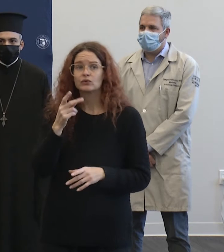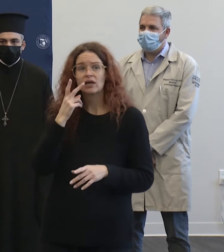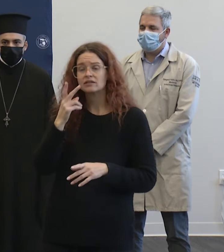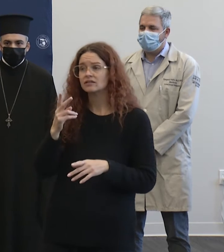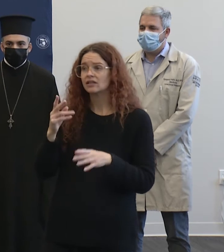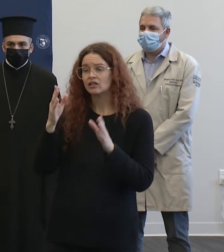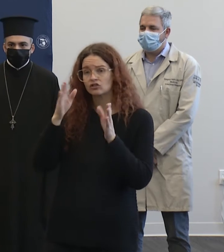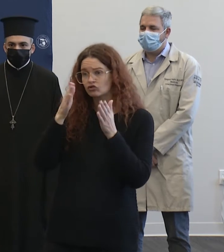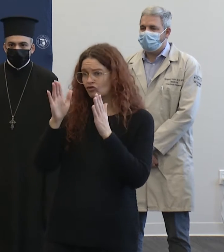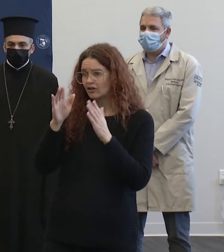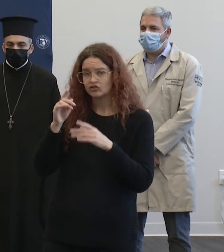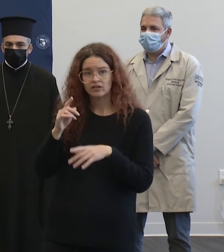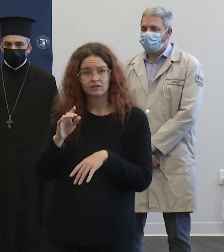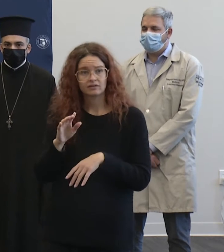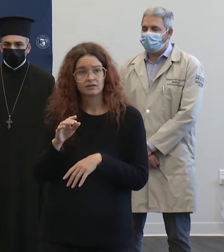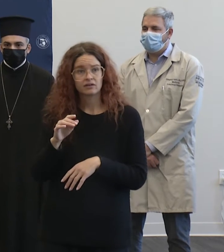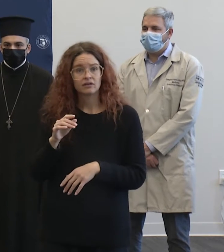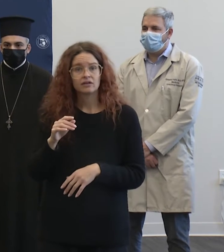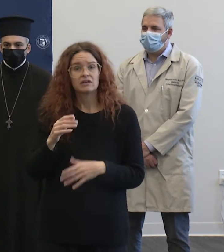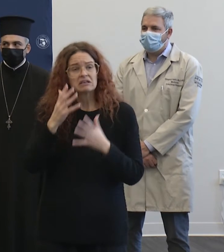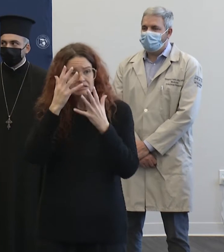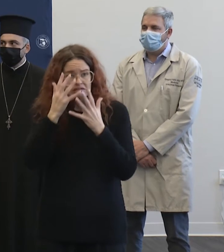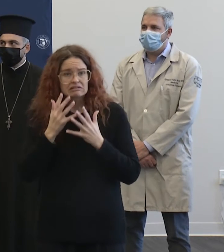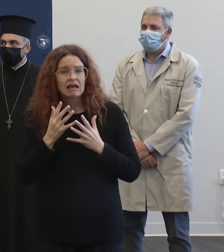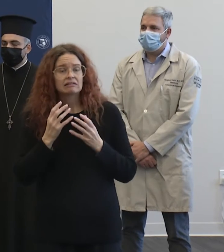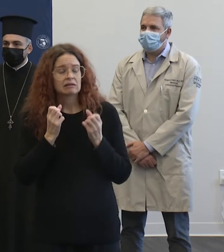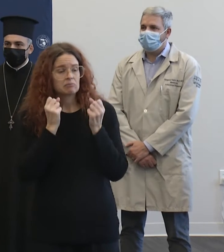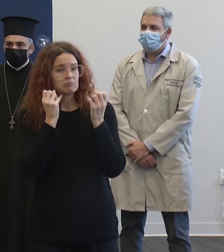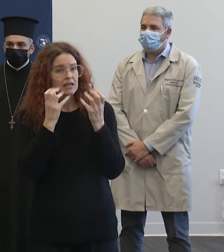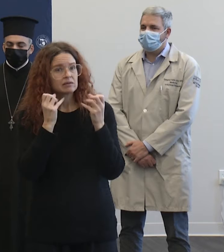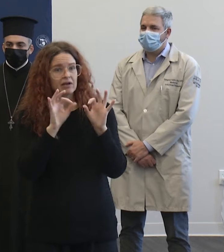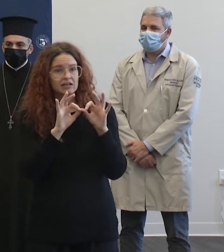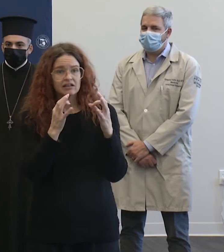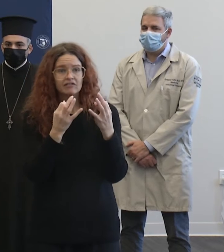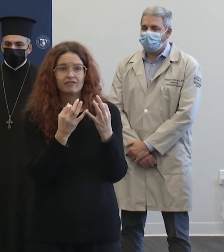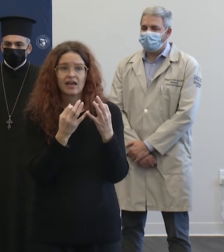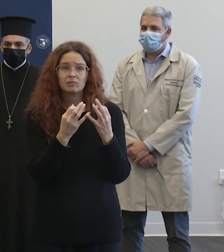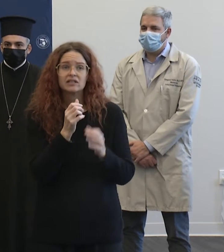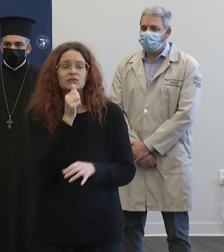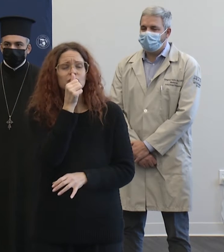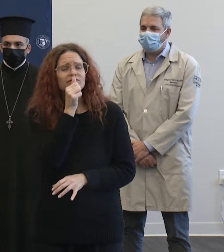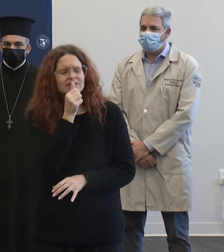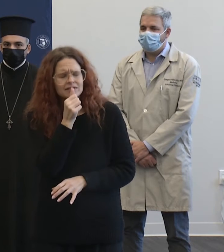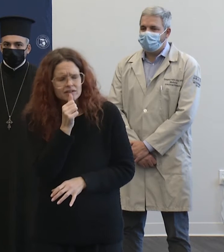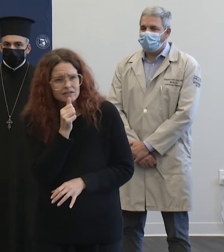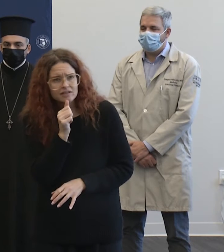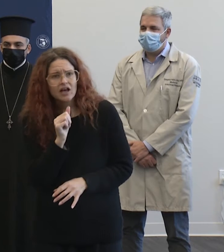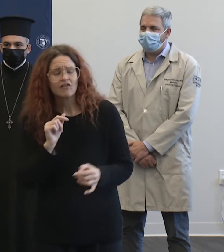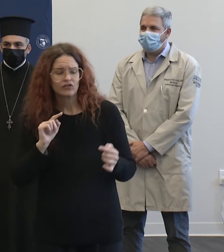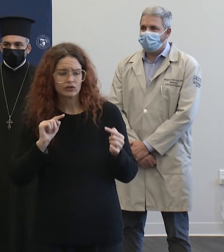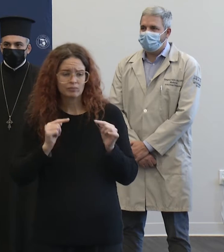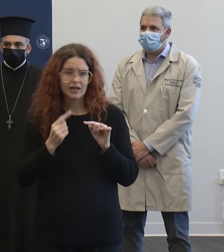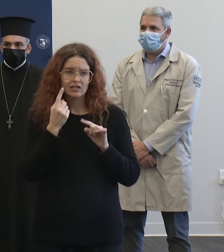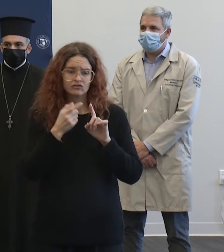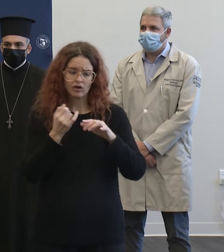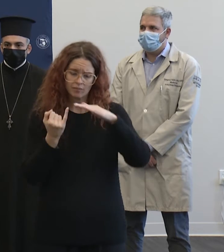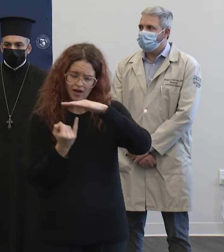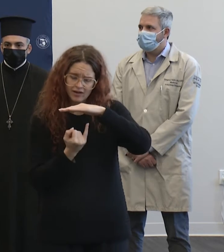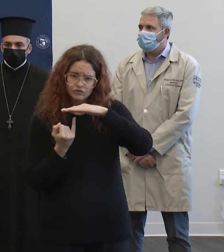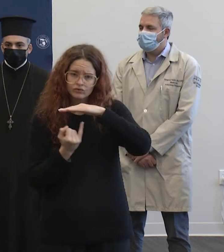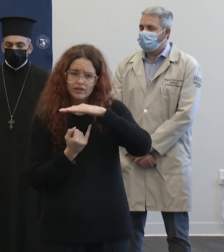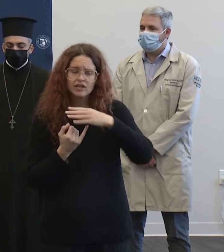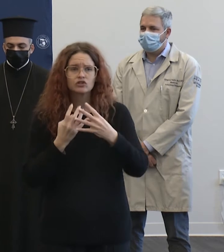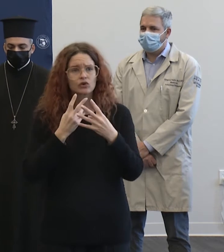own hands." Sadly, there are millions of families who have suffered the pains of quarantine,